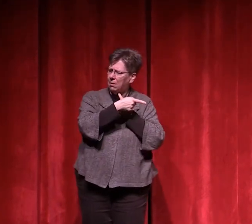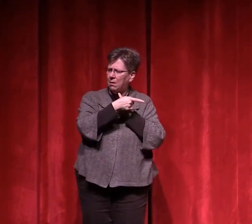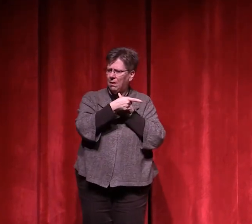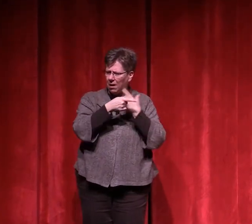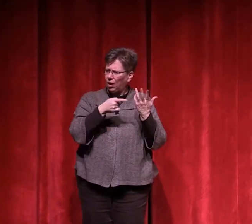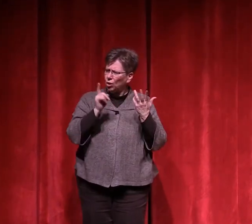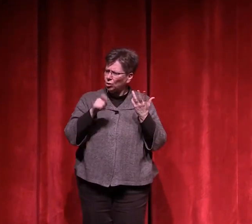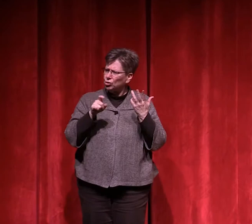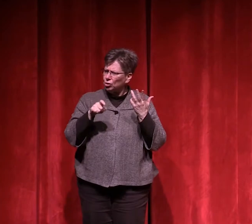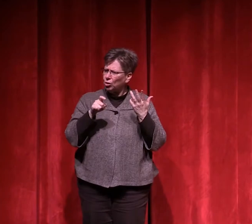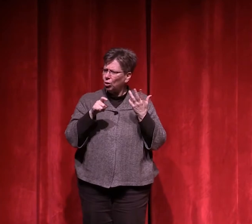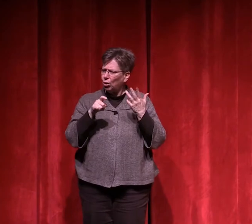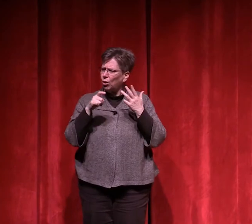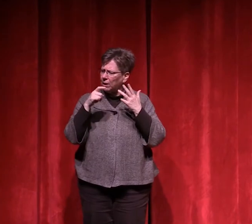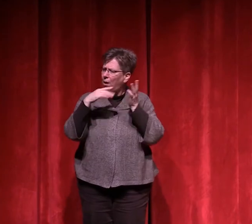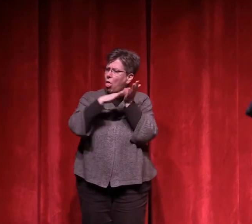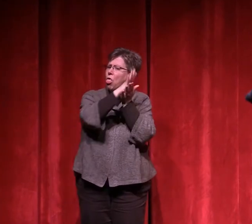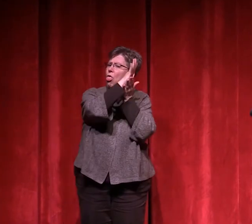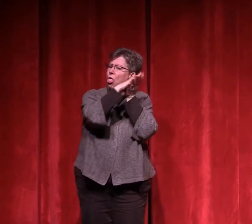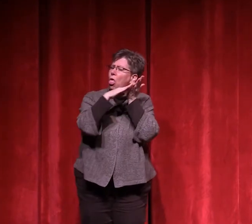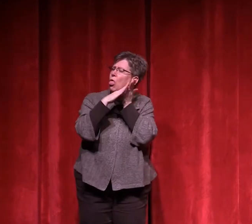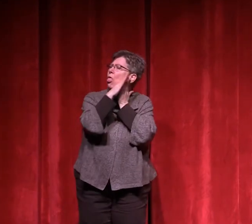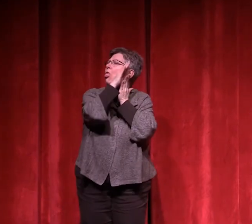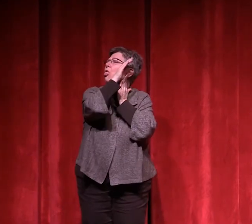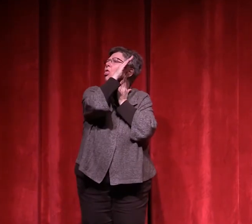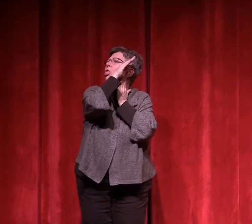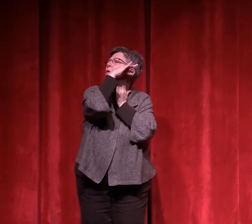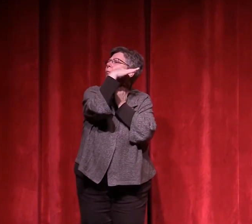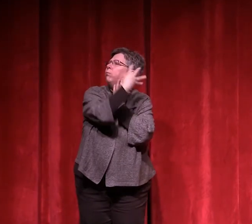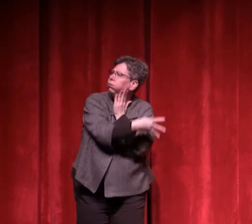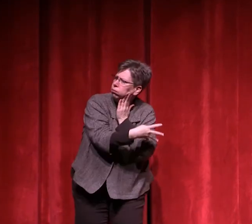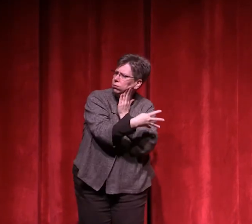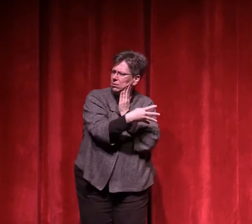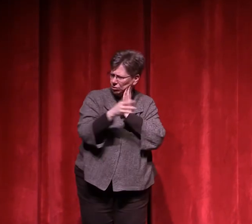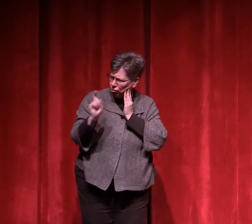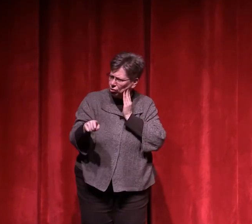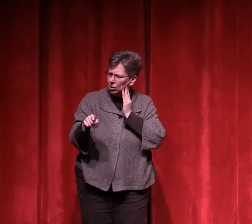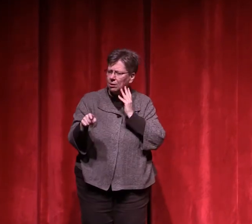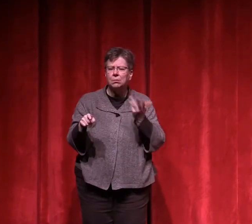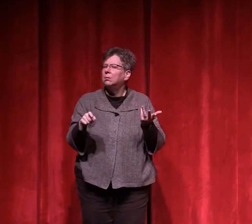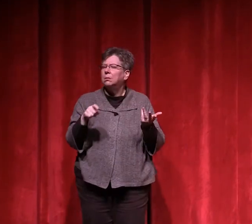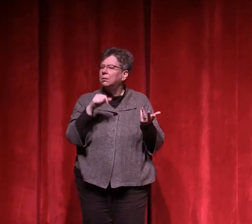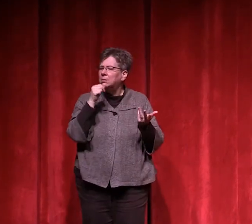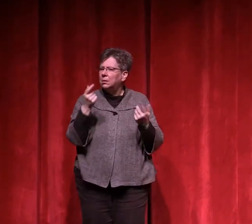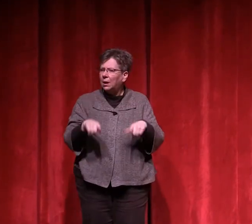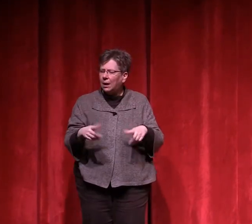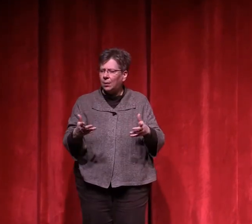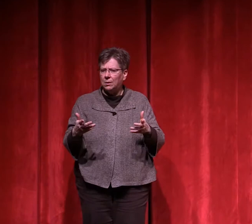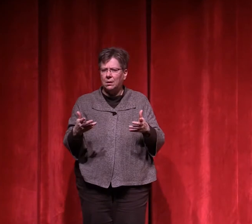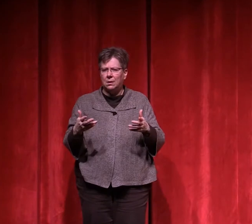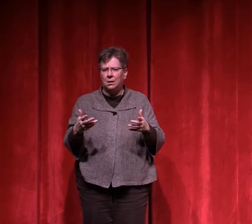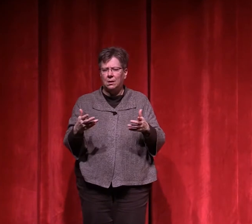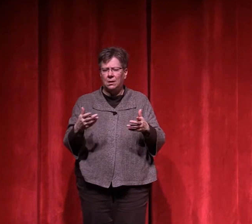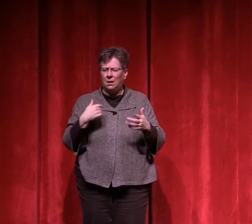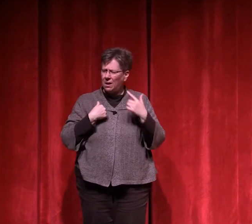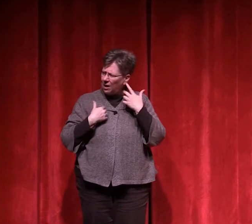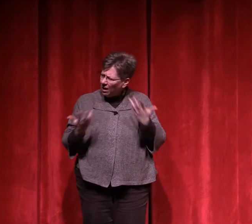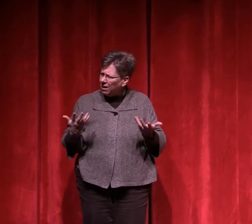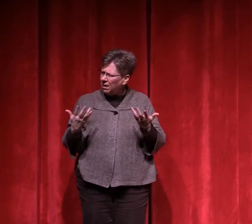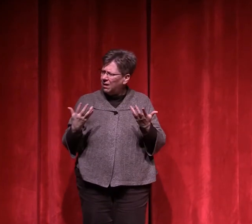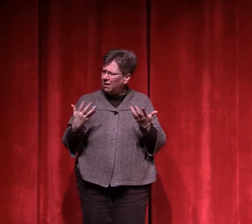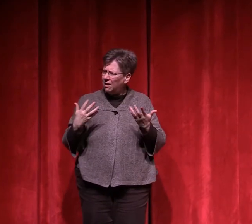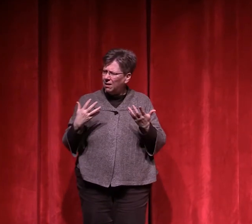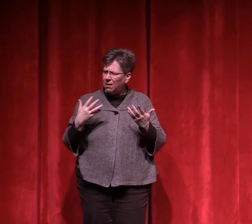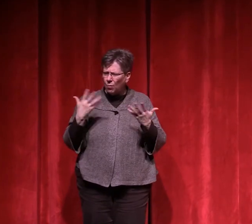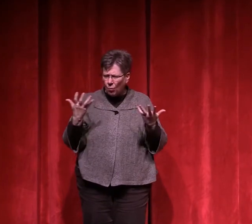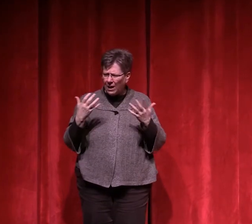should sloosh up on the left side. Whoosh. But that didn't happen. It was unpredictable and chaotic,